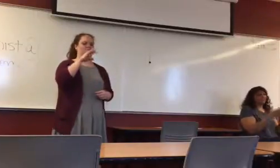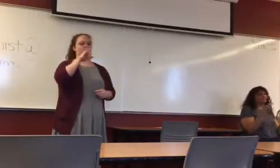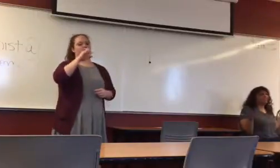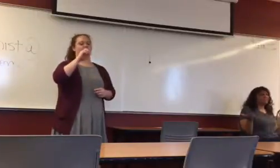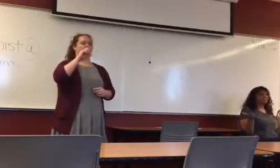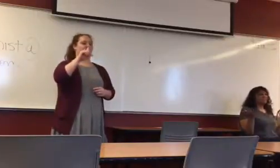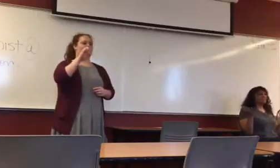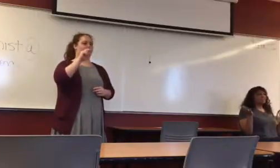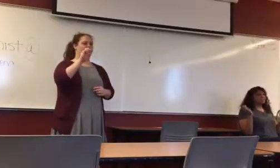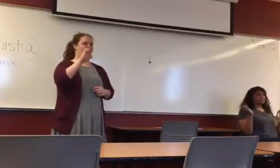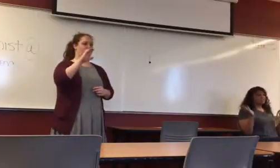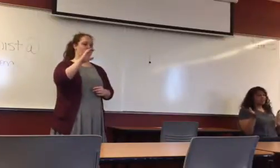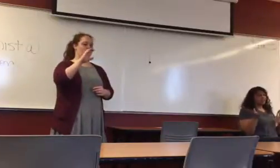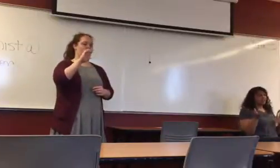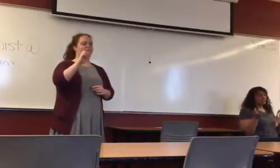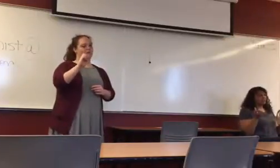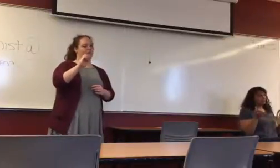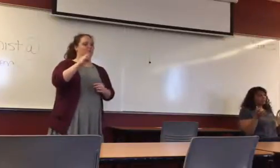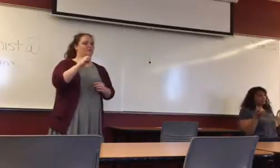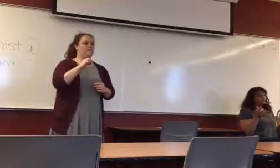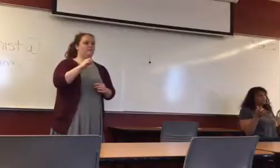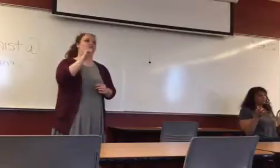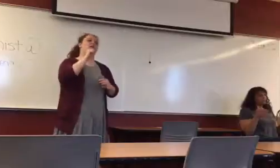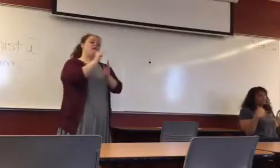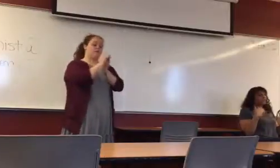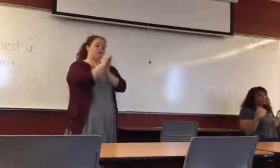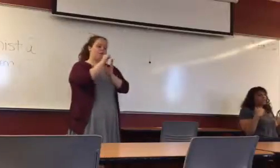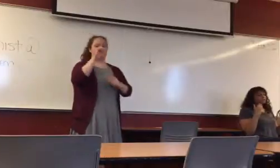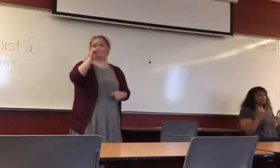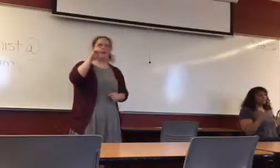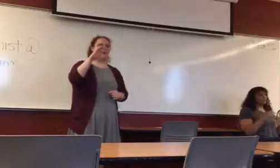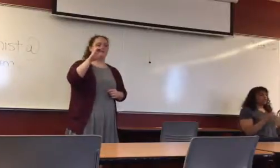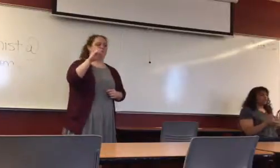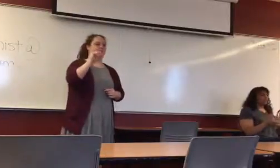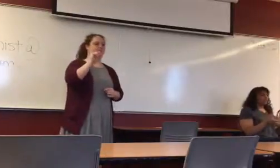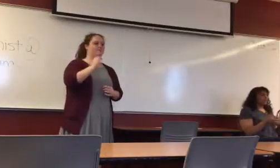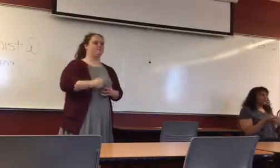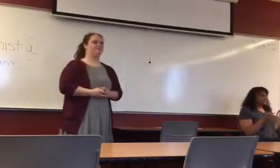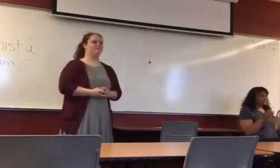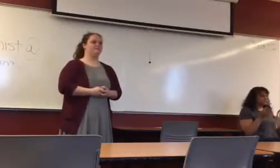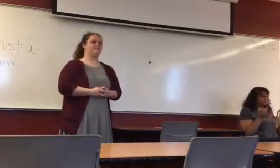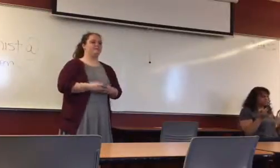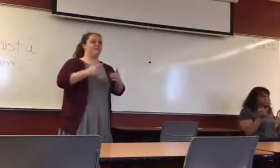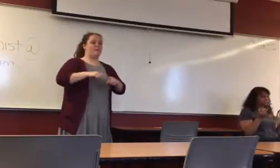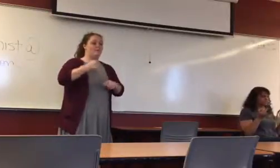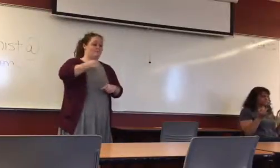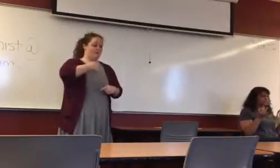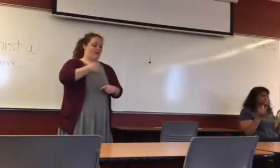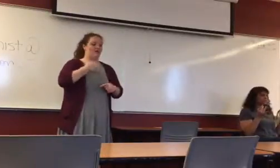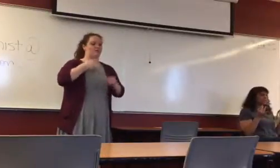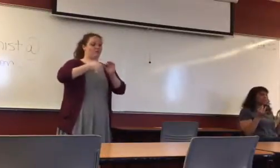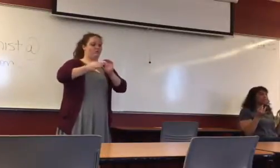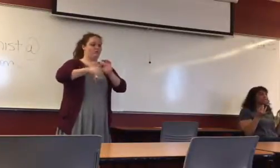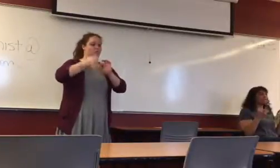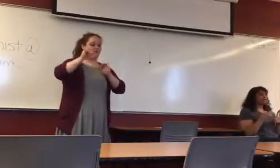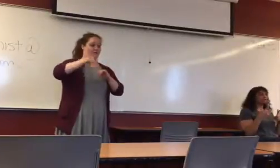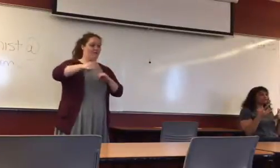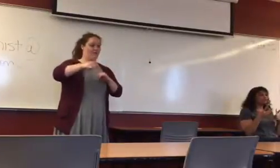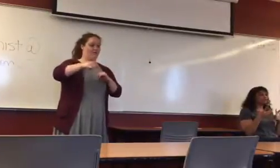in general. Sure. So when I have to interpret that, it's like I don't want to expand too much because you